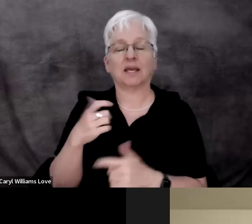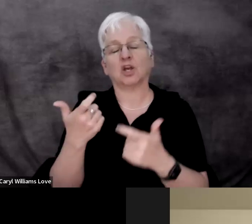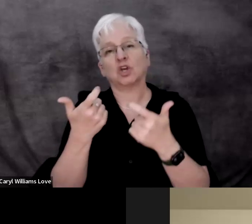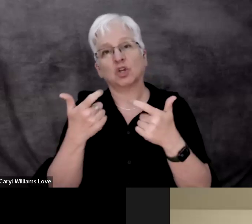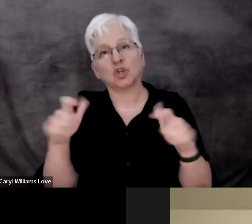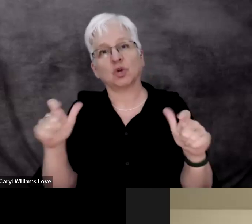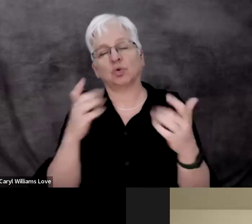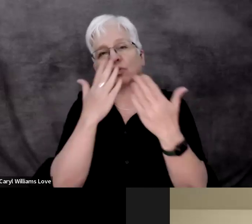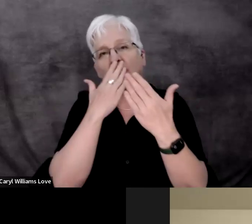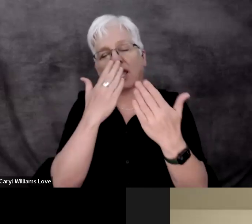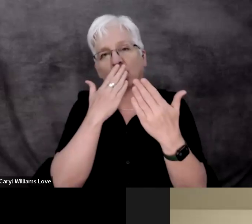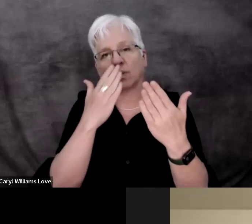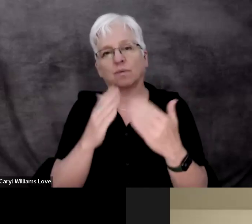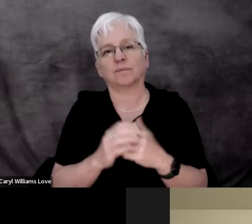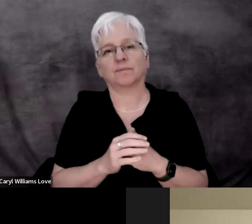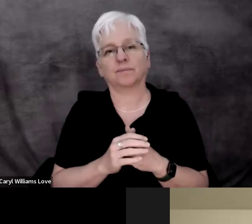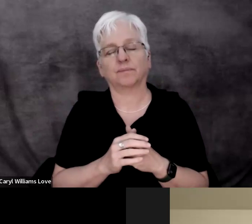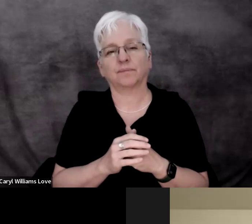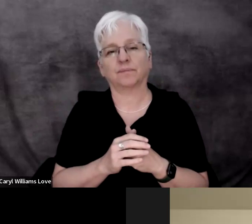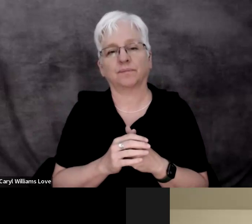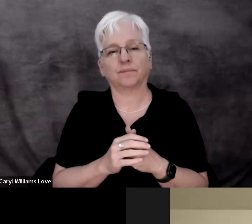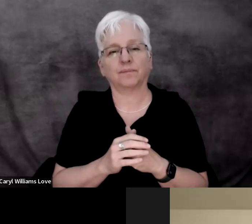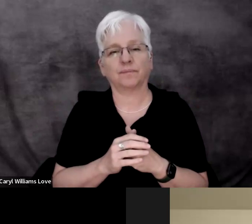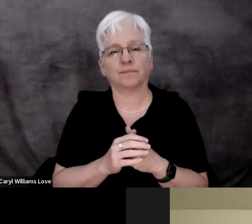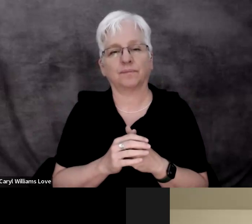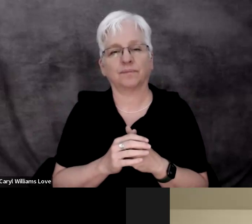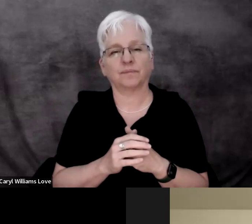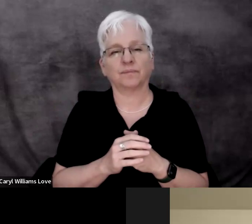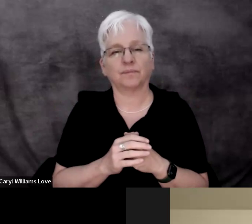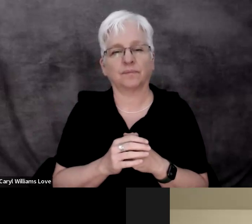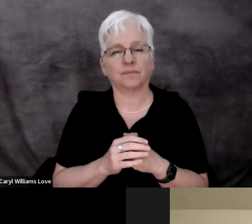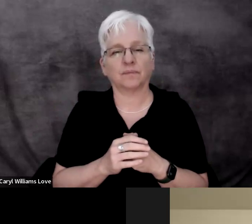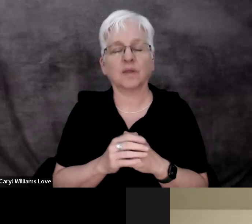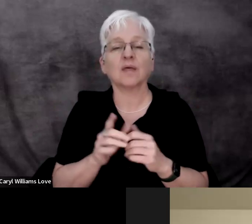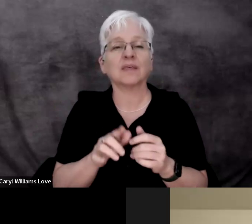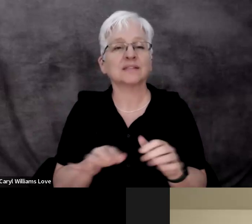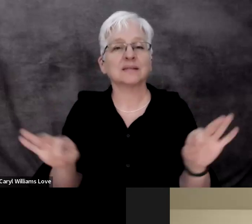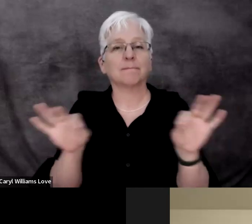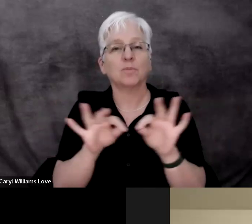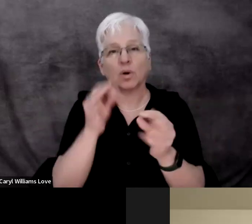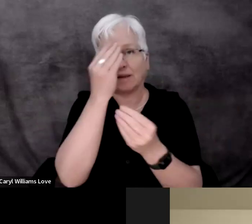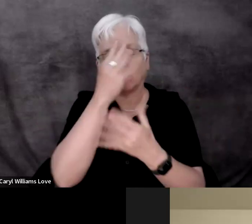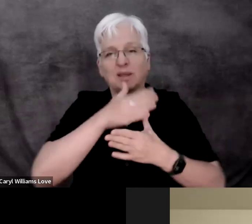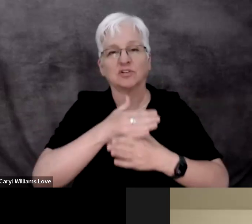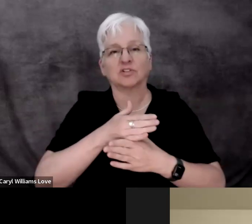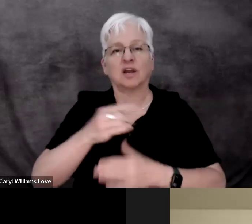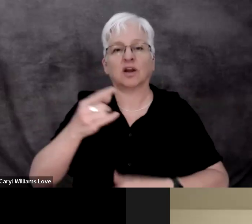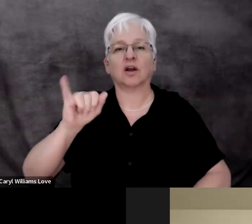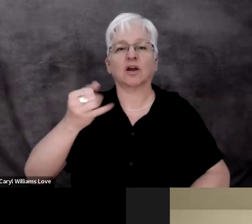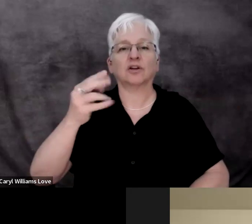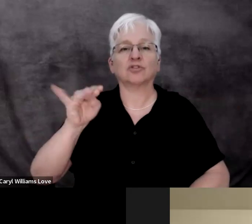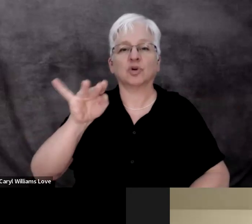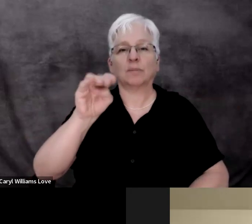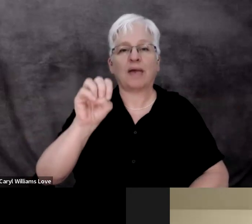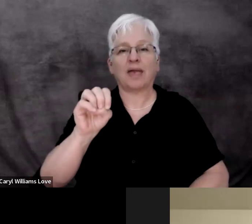thank you to this panel. Tremendous amount of important information shared. Jermaine and Michael, thank you so much for being